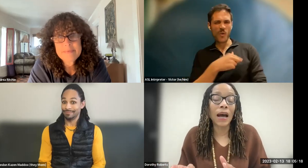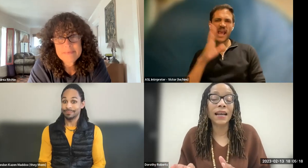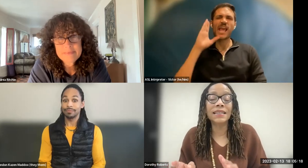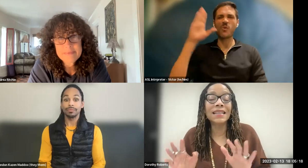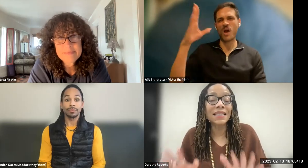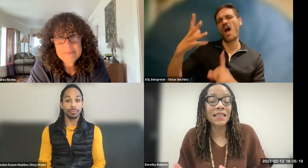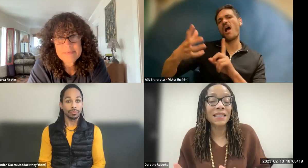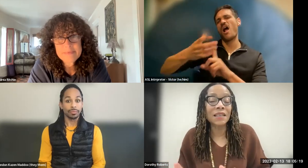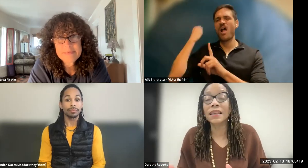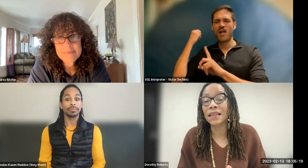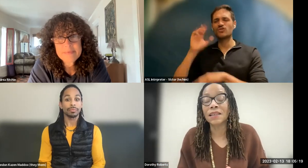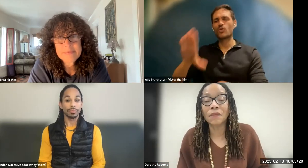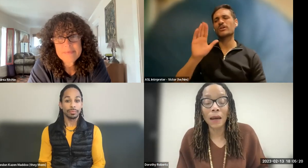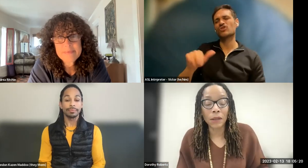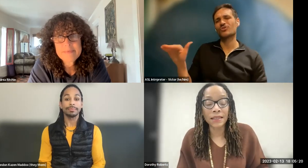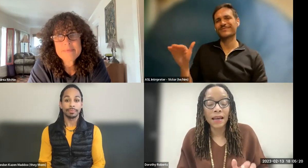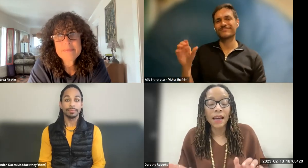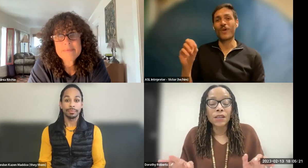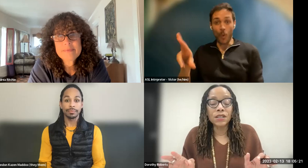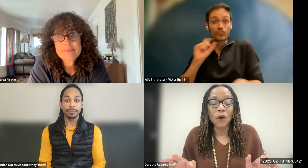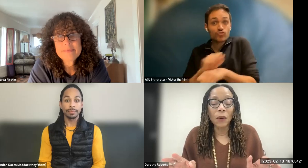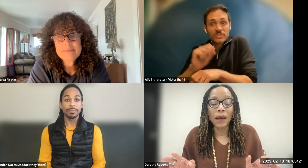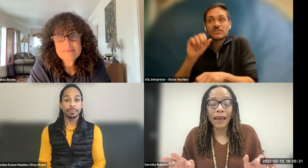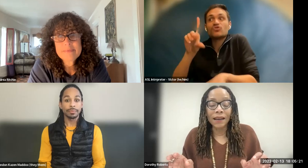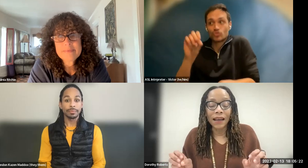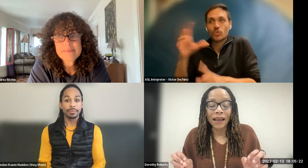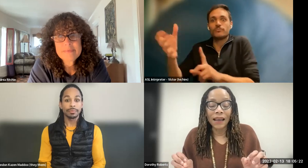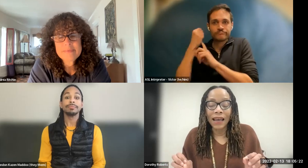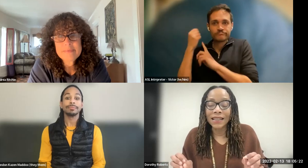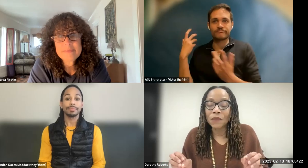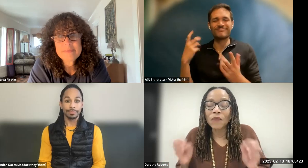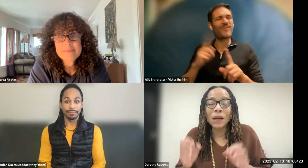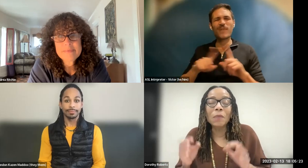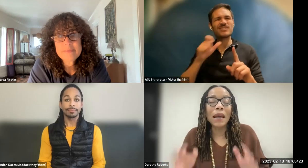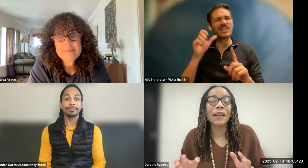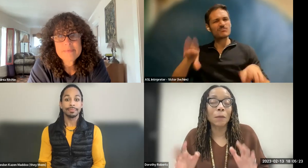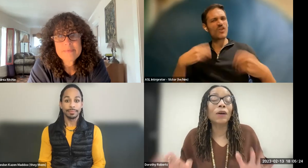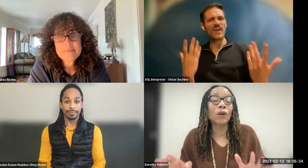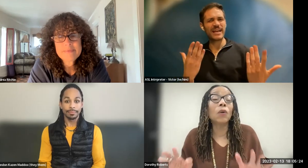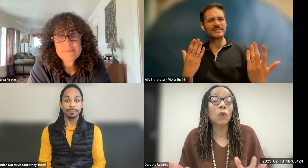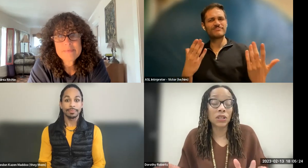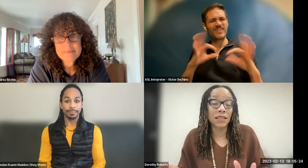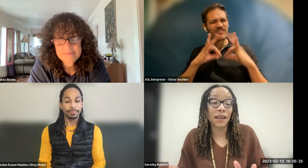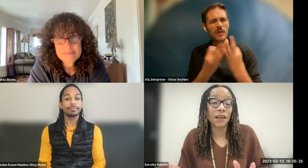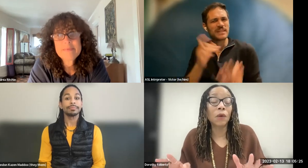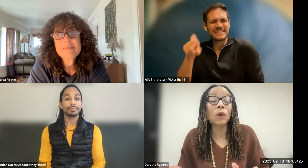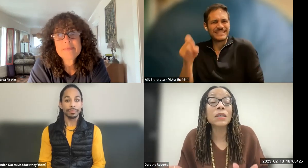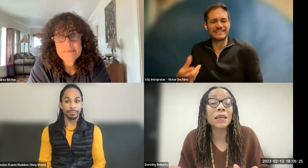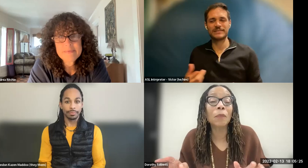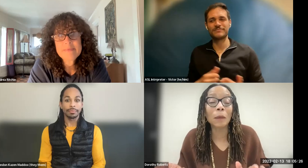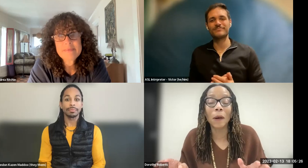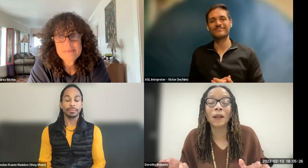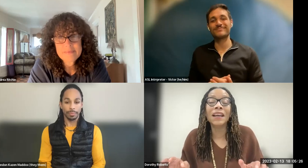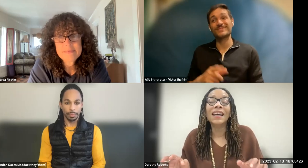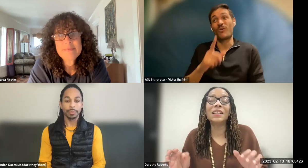it provides doesn't meet the needs of families. So it's fundamentally about